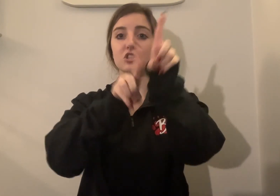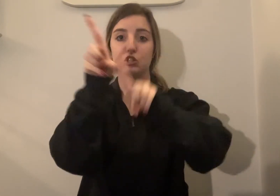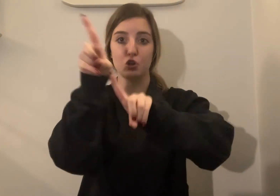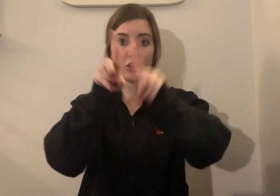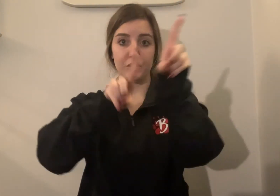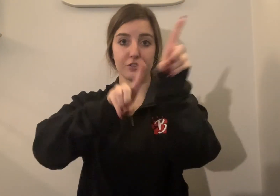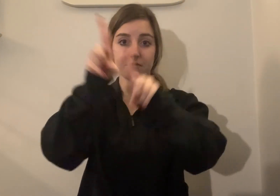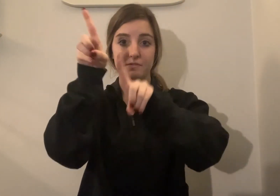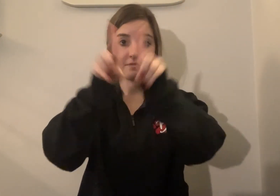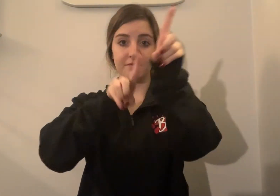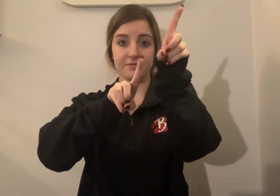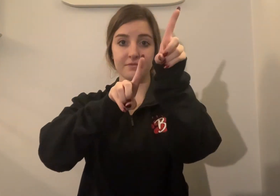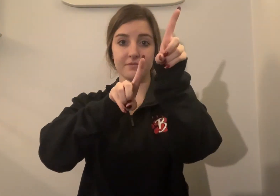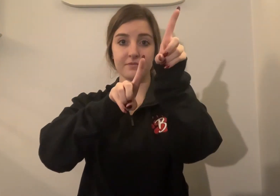star.